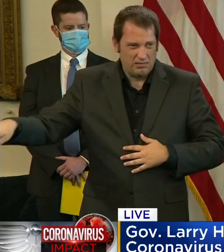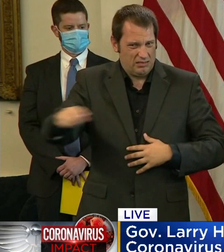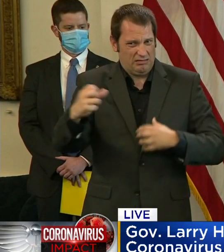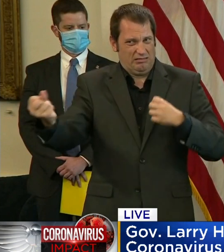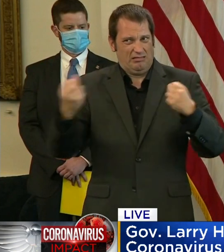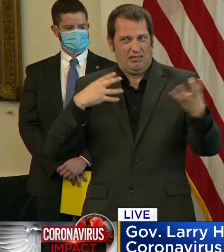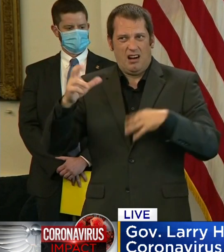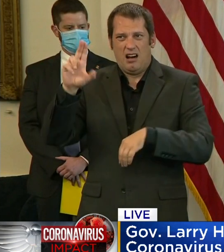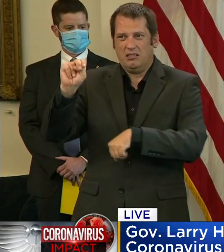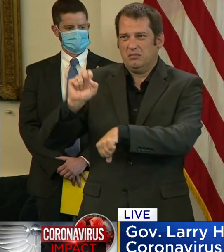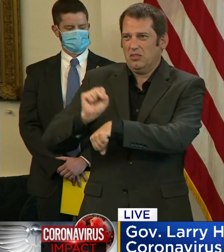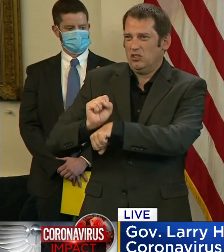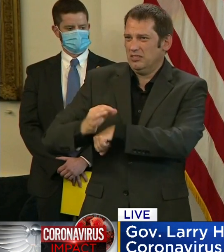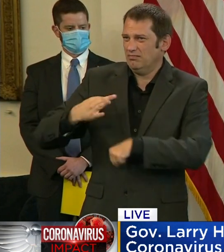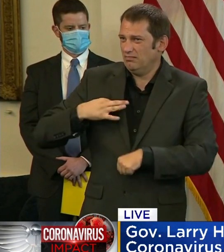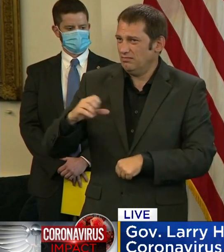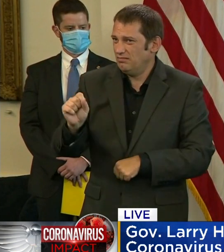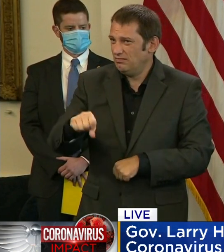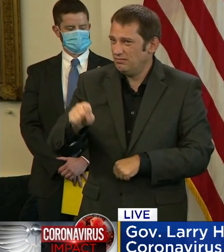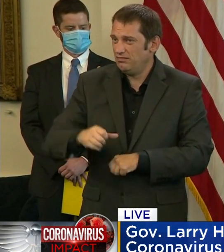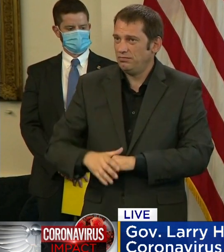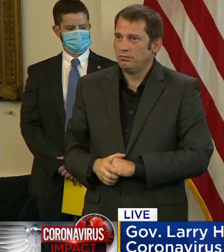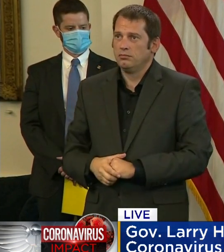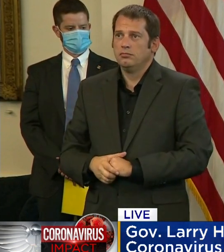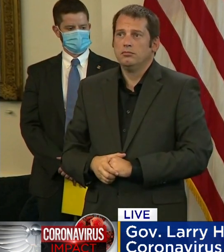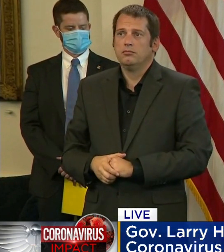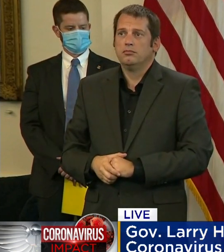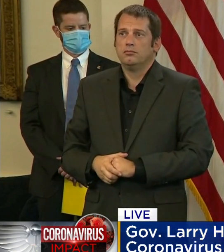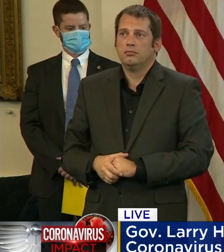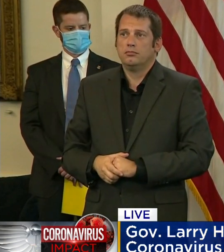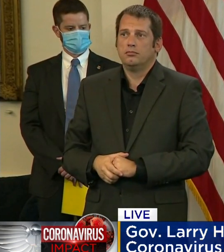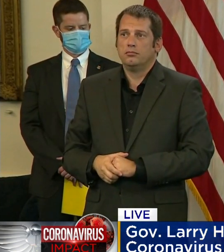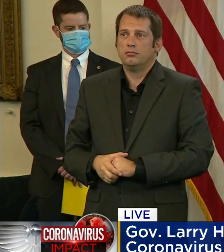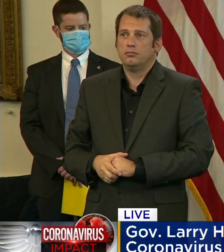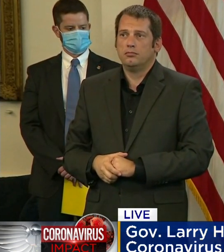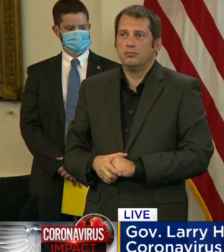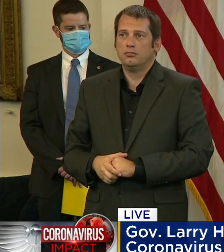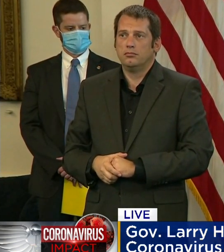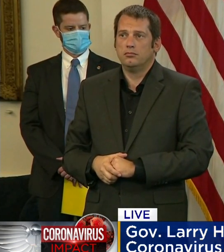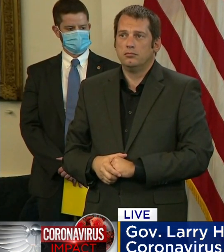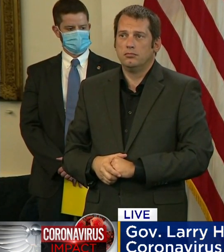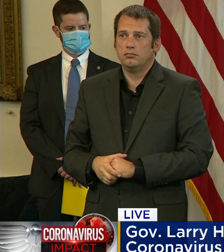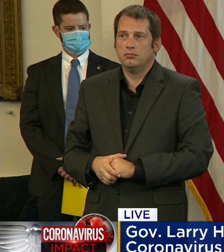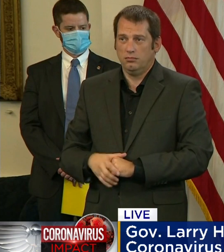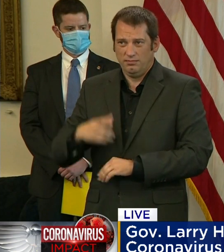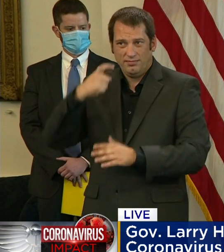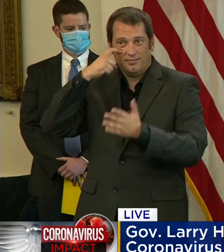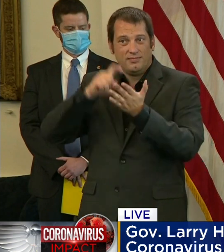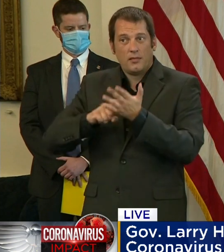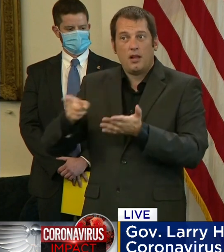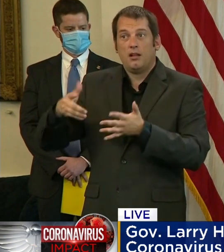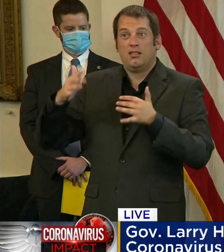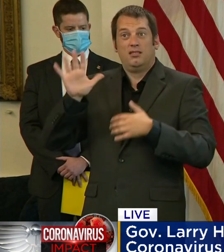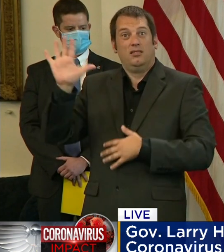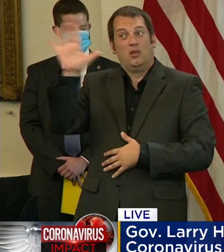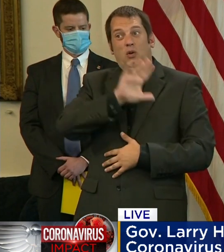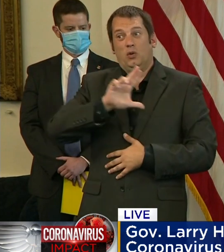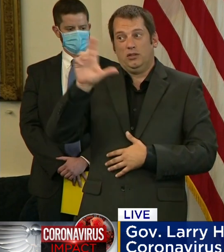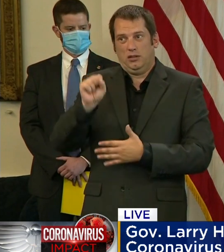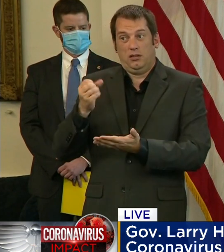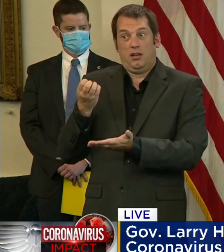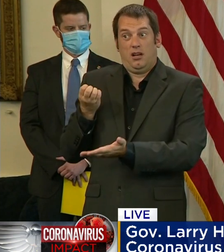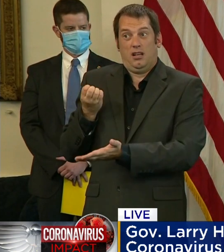has seen an unprecedented economic collapse never before seen in our lifetime.